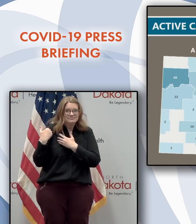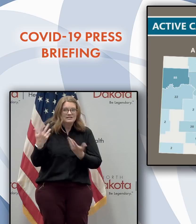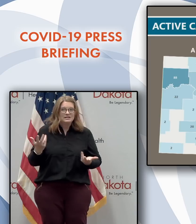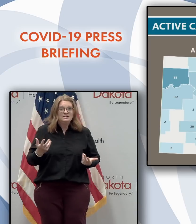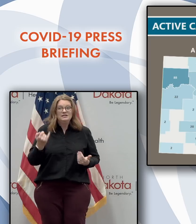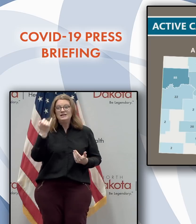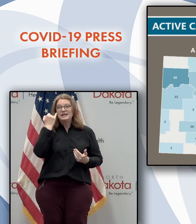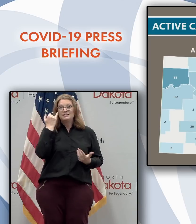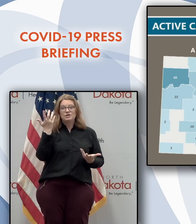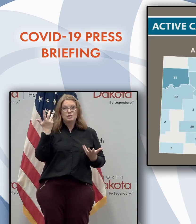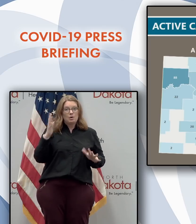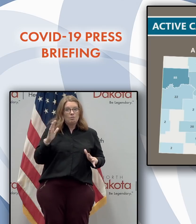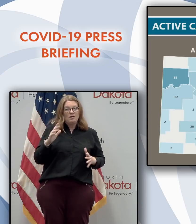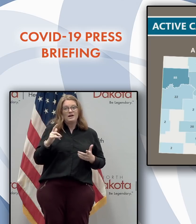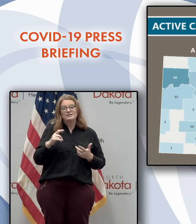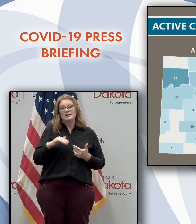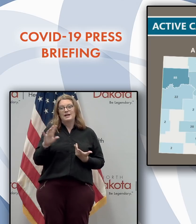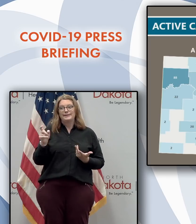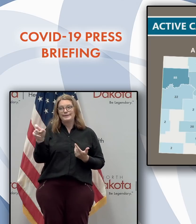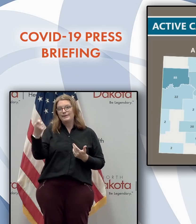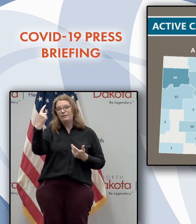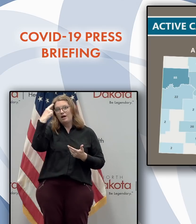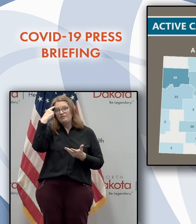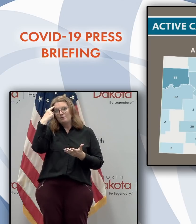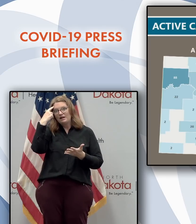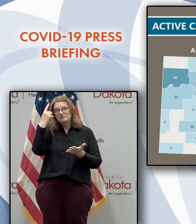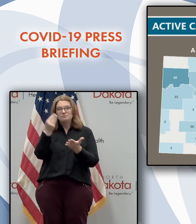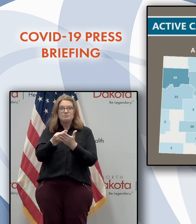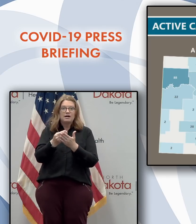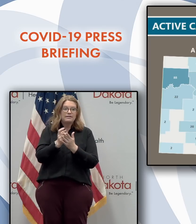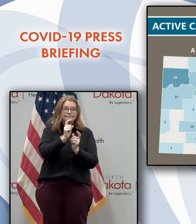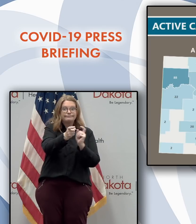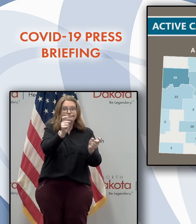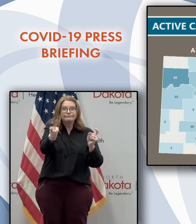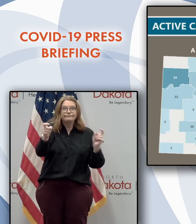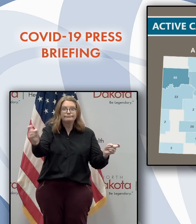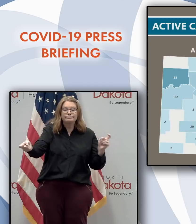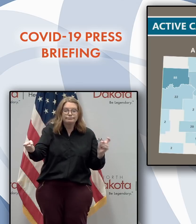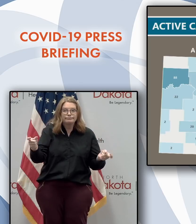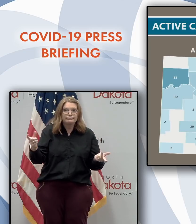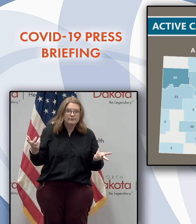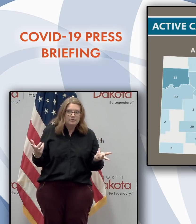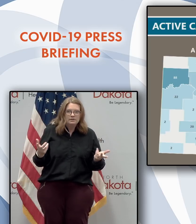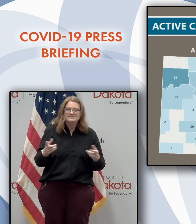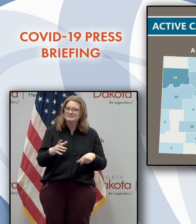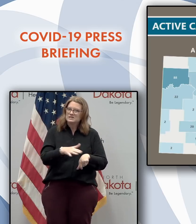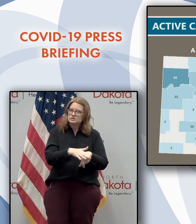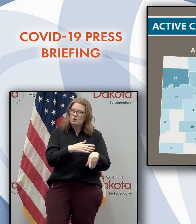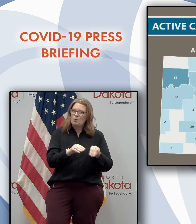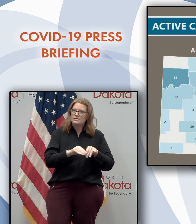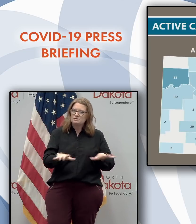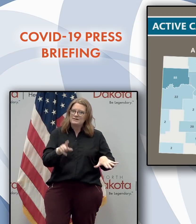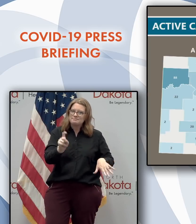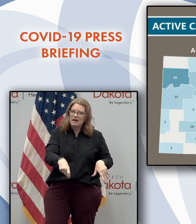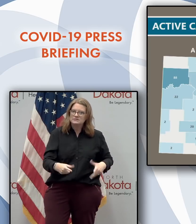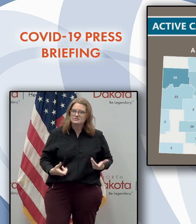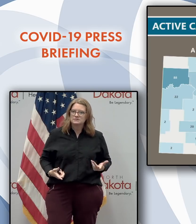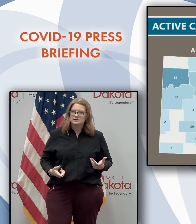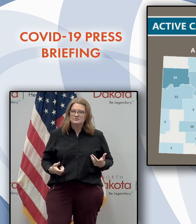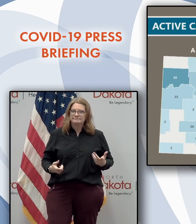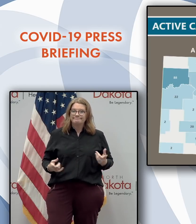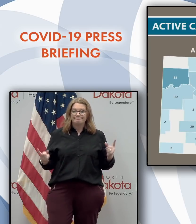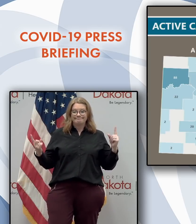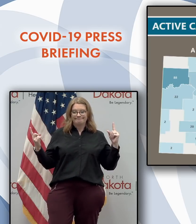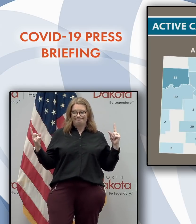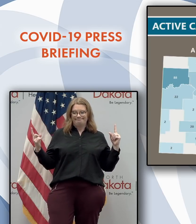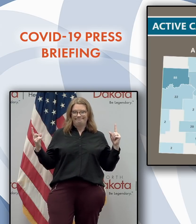government subsidies to support economy that's faltering, one way to do that is help slow the spread, and the two almost is free. To just